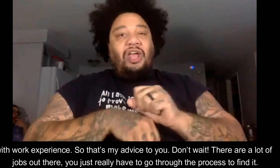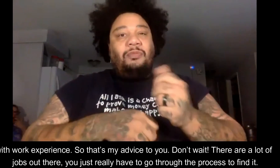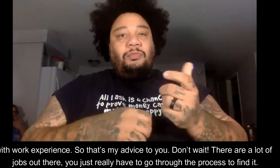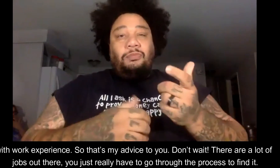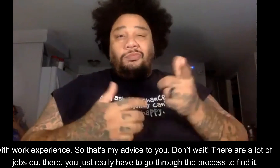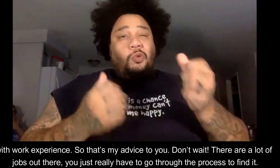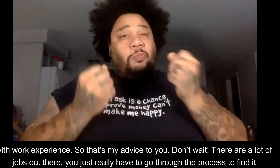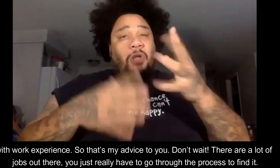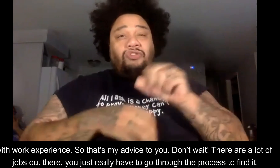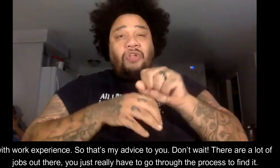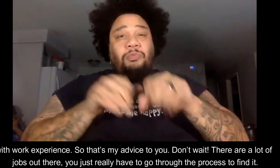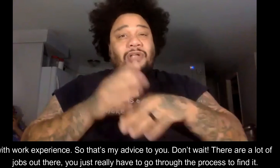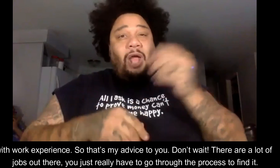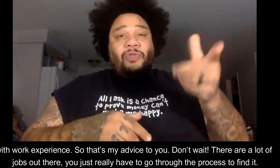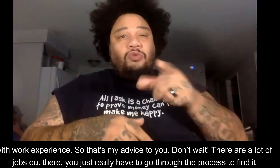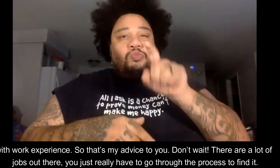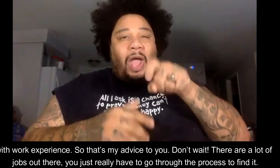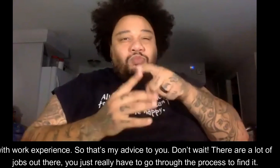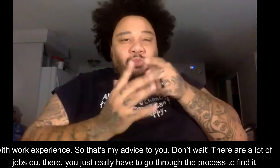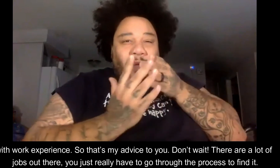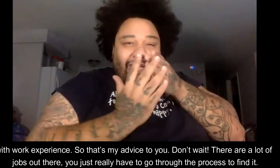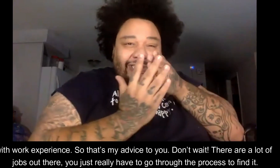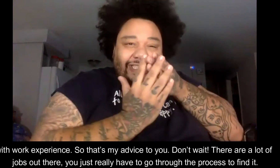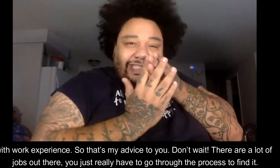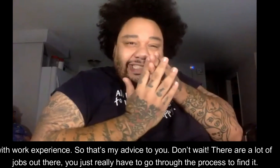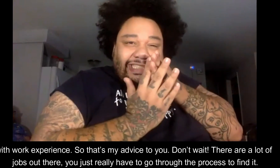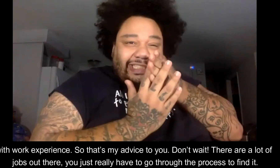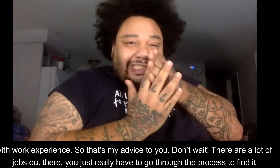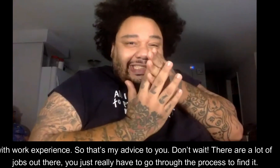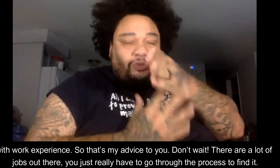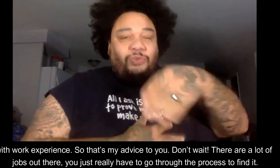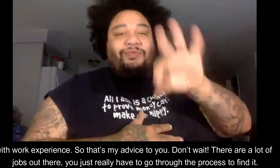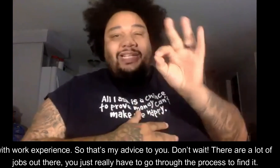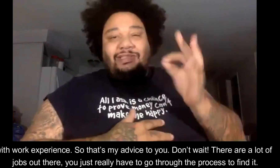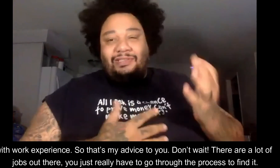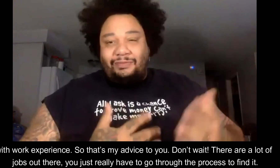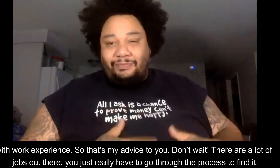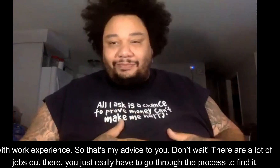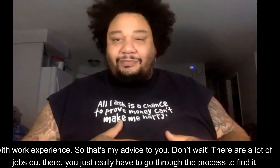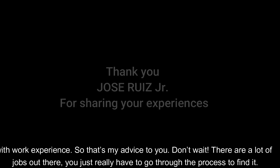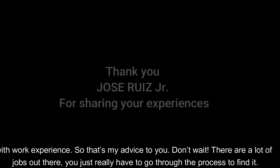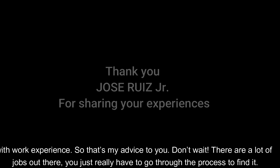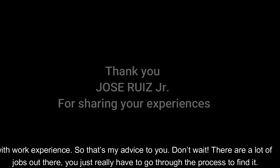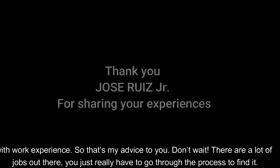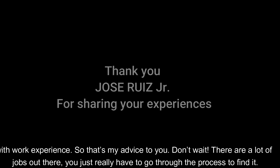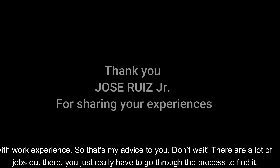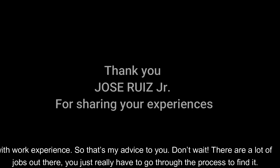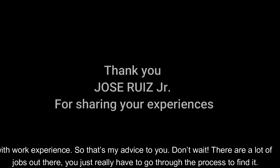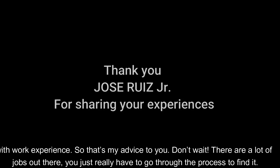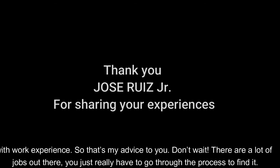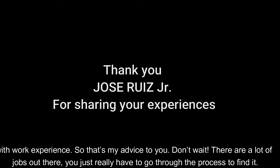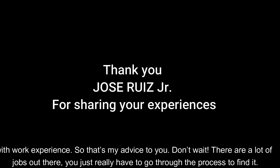Don't wait. There's a lot of jobs out there. You just really have to go through the process to find it.